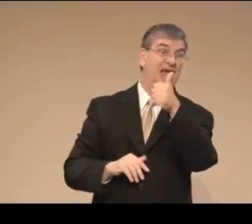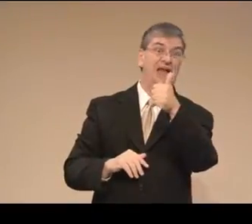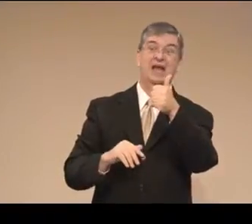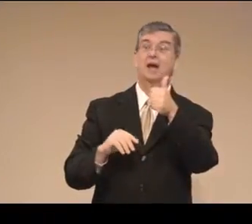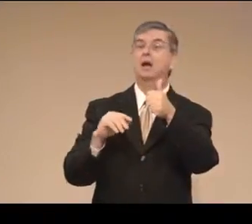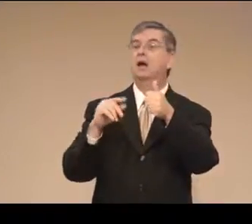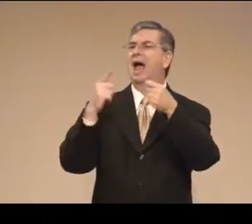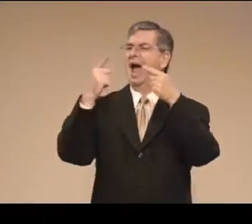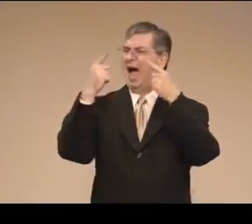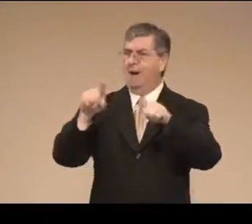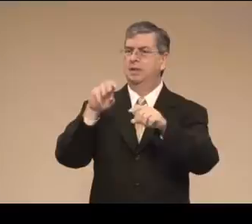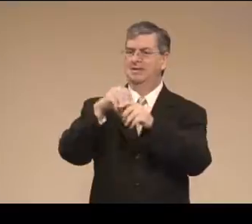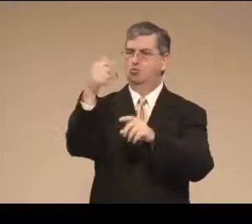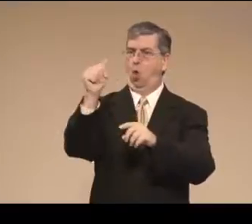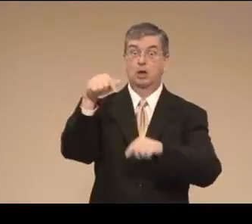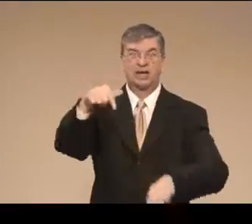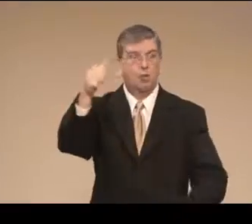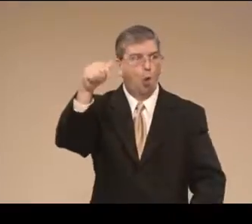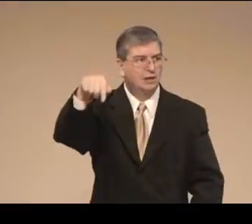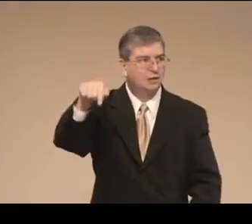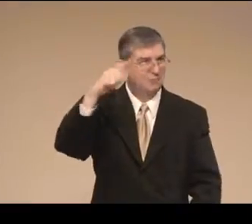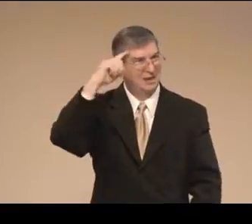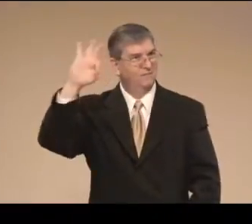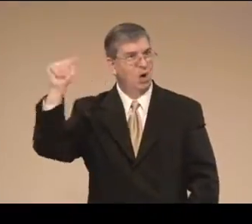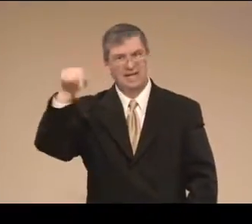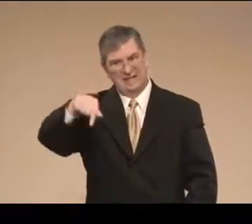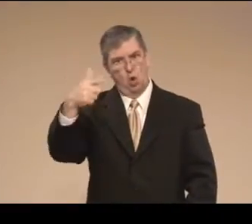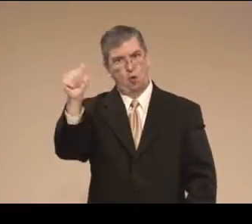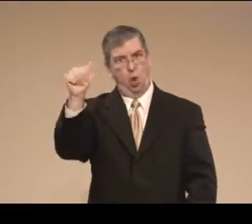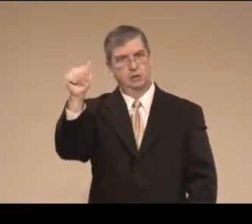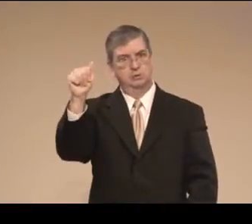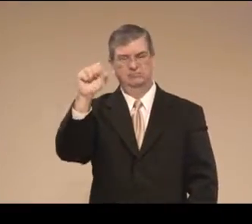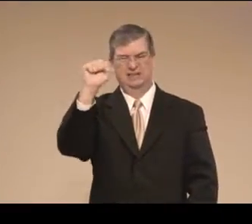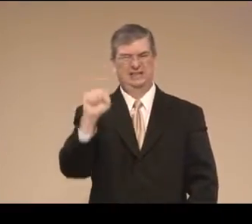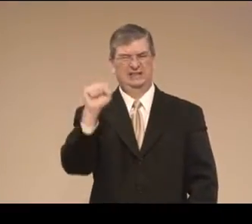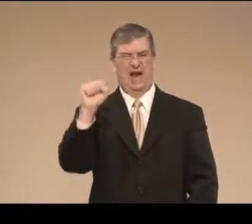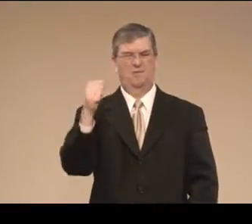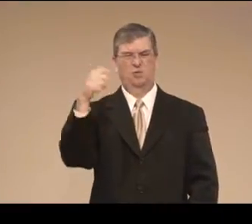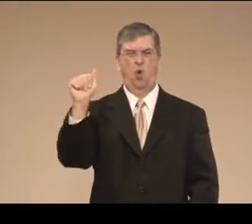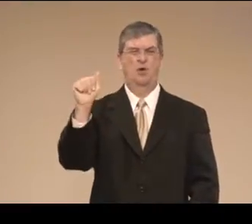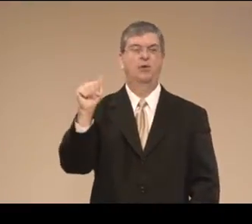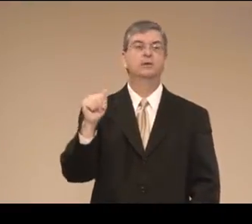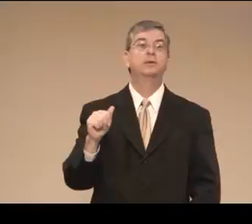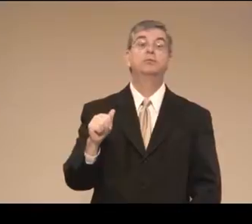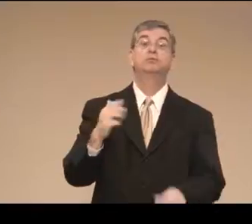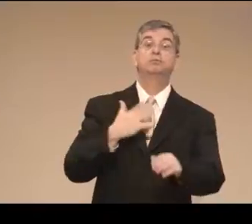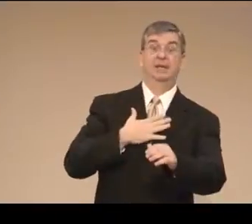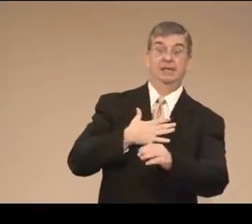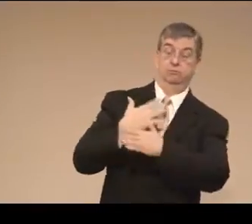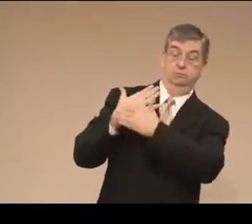So maybe 1910 or so. Here in Georgia. I know my family's from Florida, but he lived